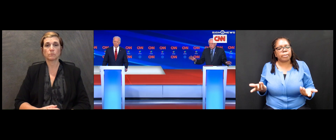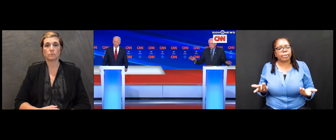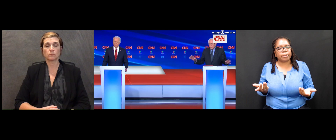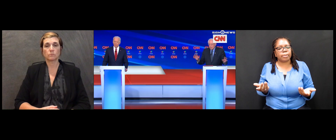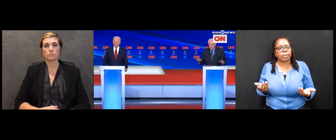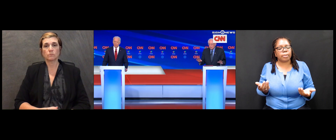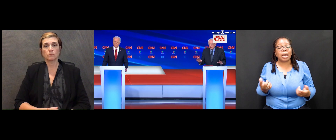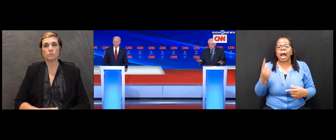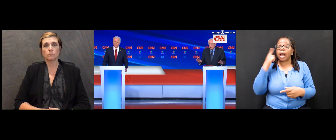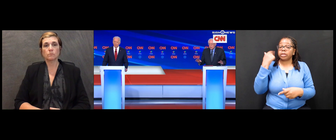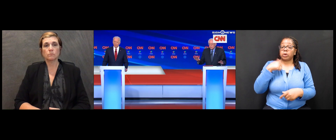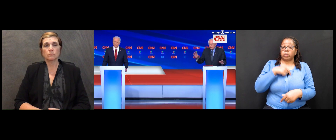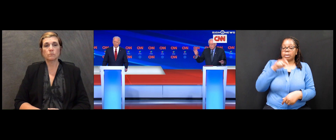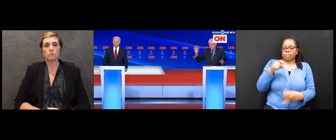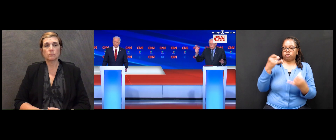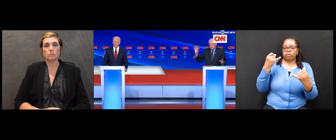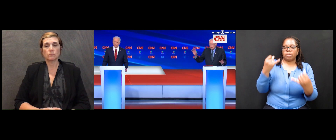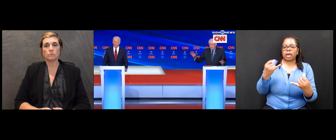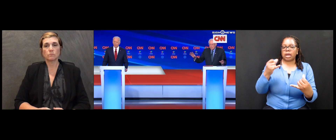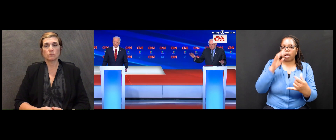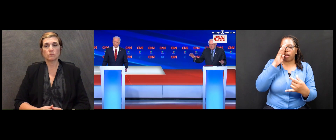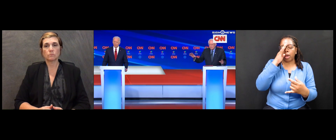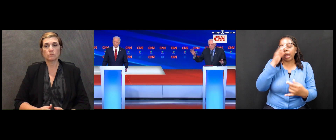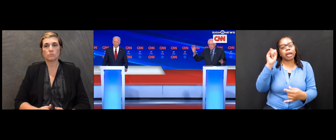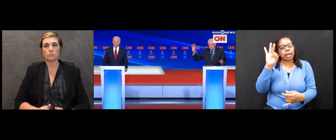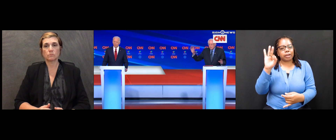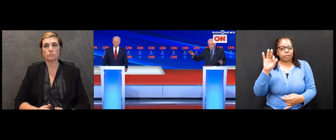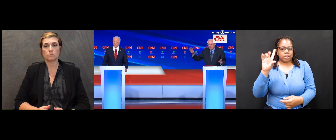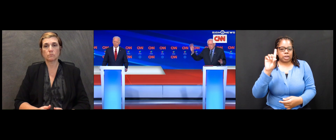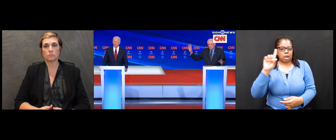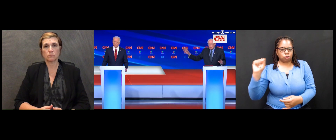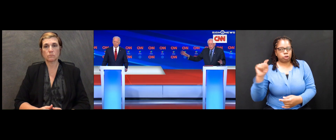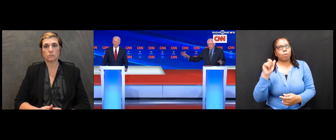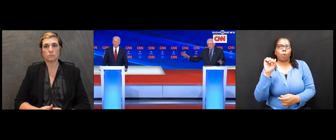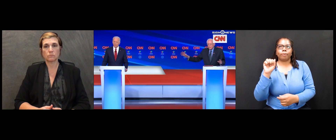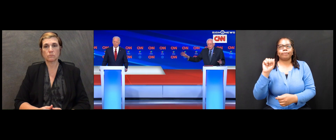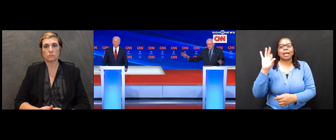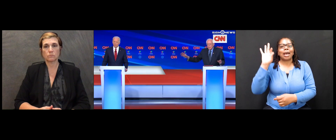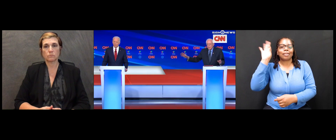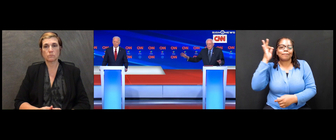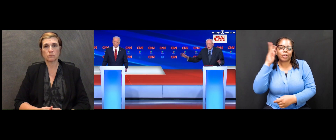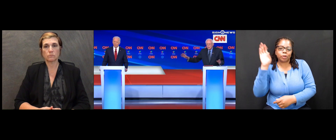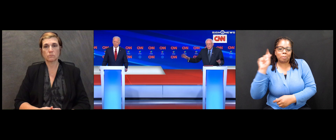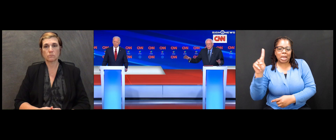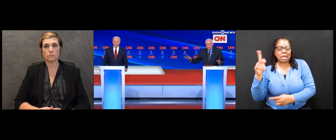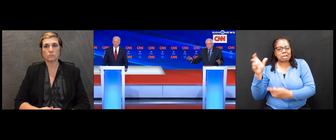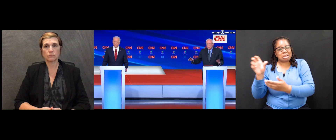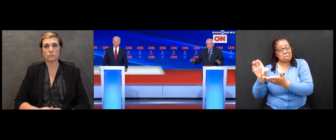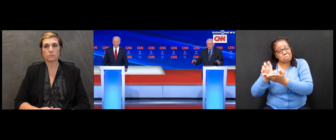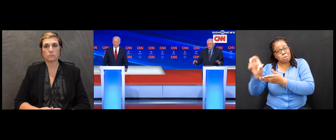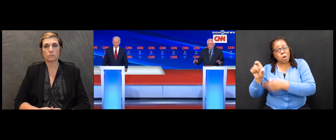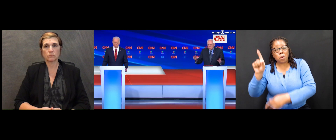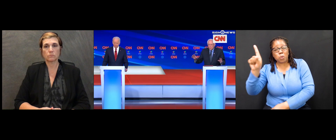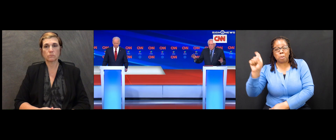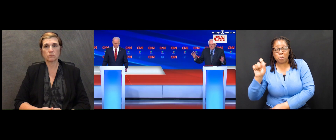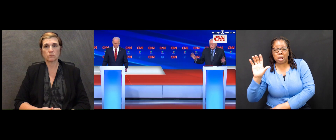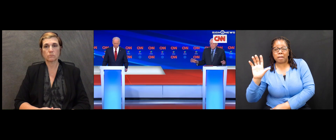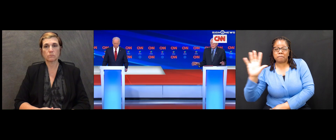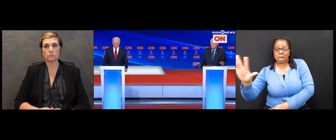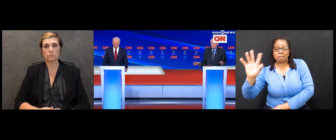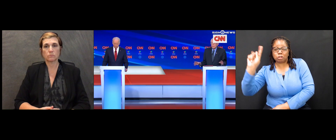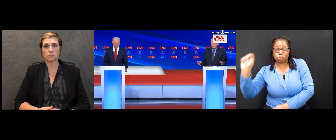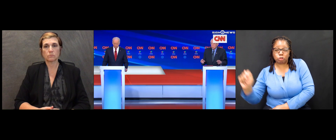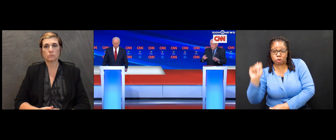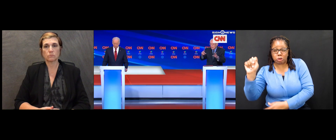we have got to do right now is if Trump can provide or the Fed can provide $1.5 trillion for liquidity for